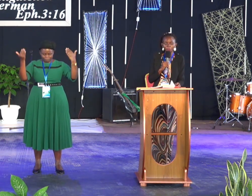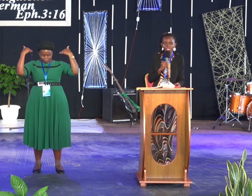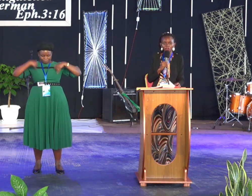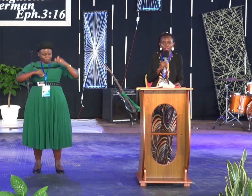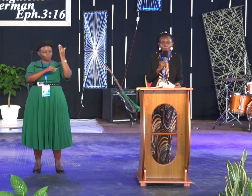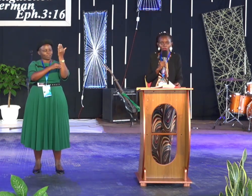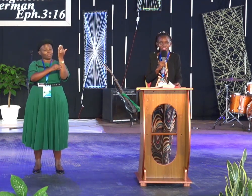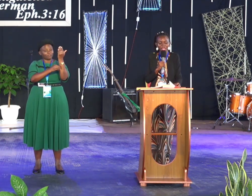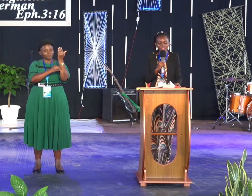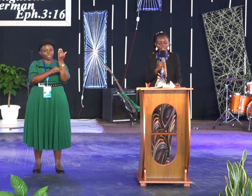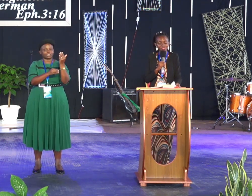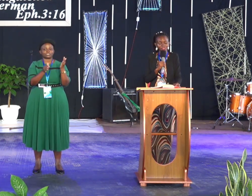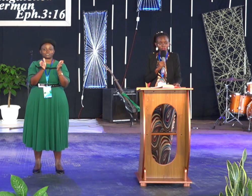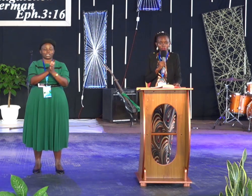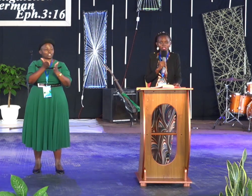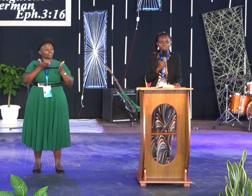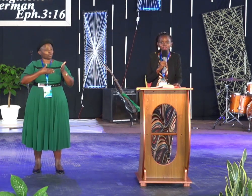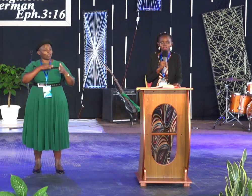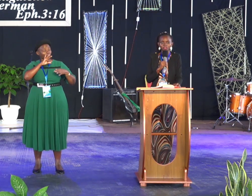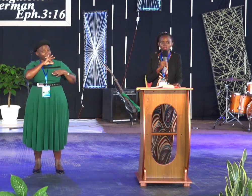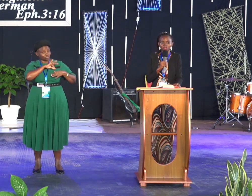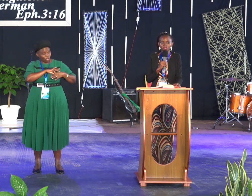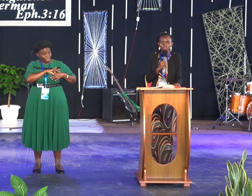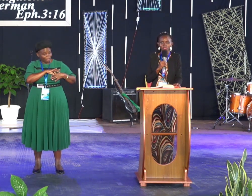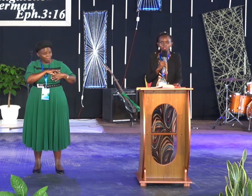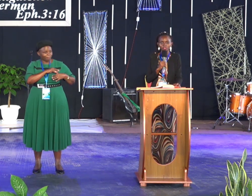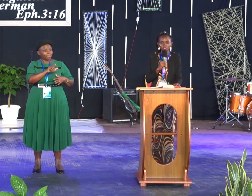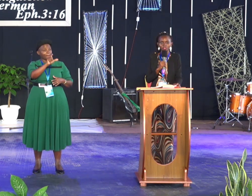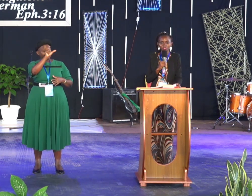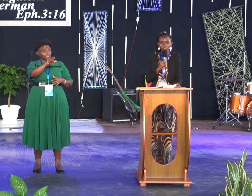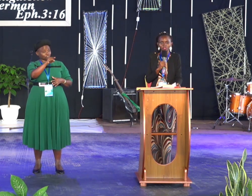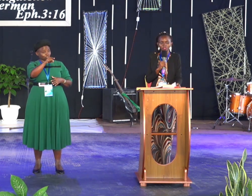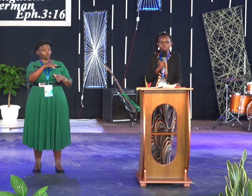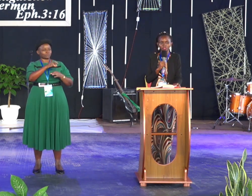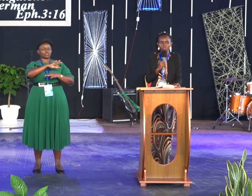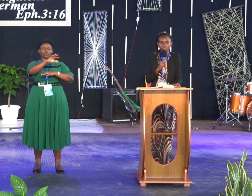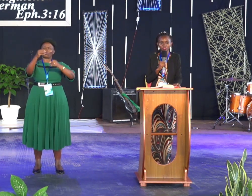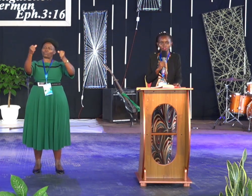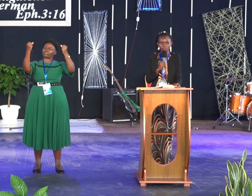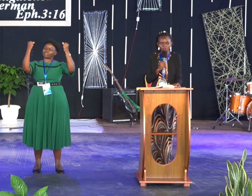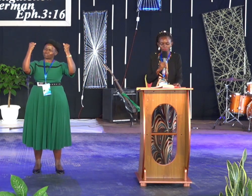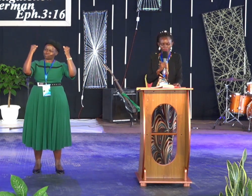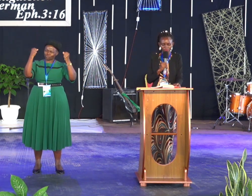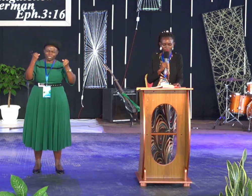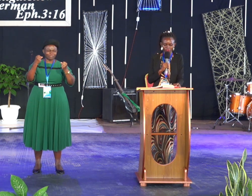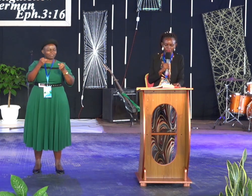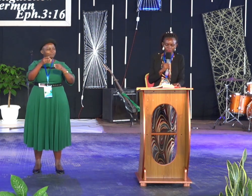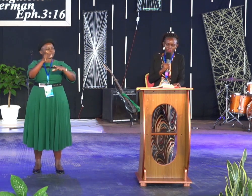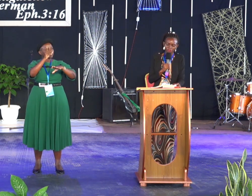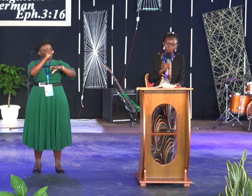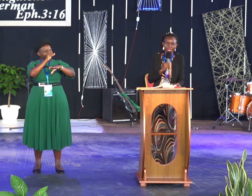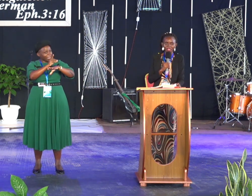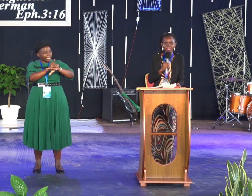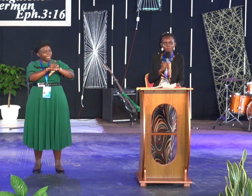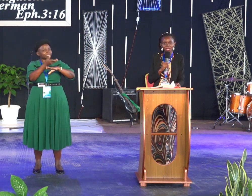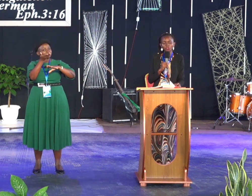spirit putting on a body and he has a soul. Era omuntu ono mwoyo amaanyi ge gonna byonna byali bisinziira ku ki ekitudde eri